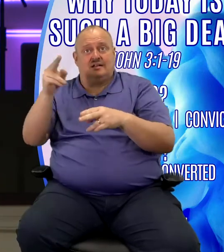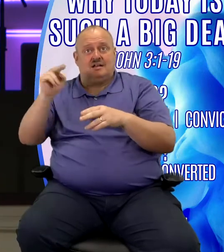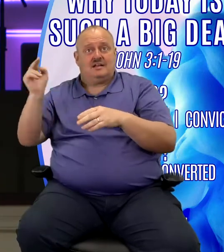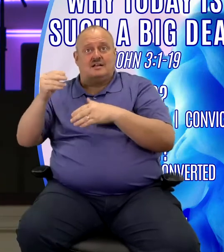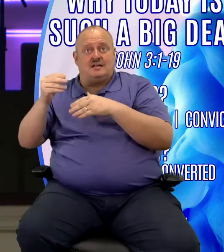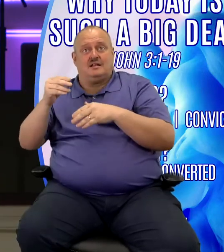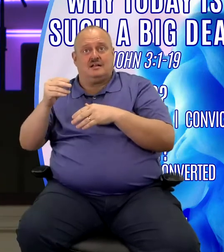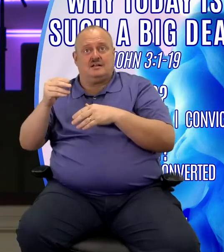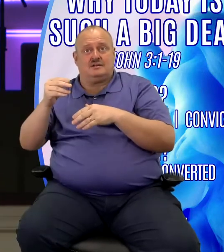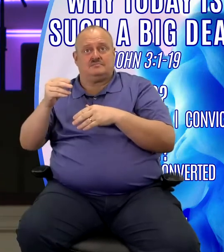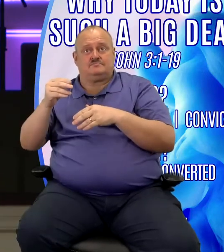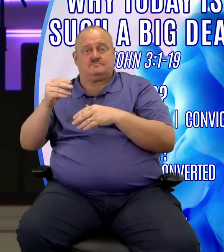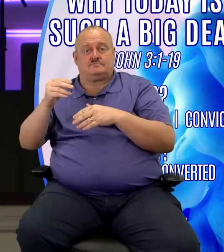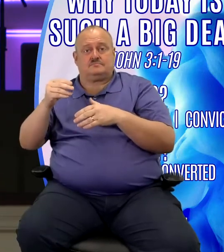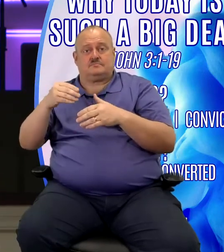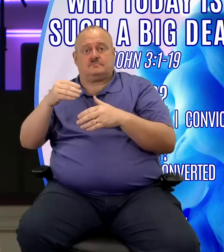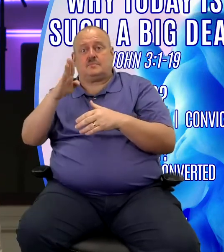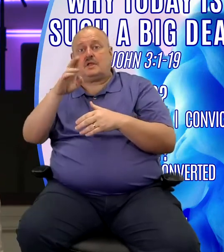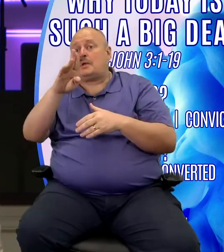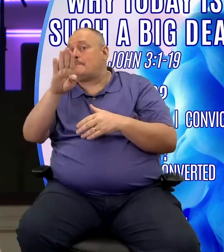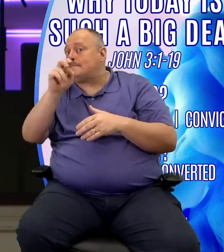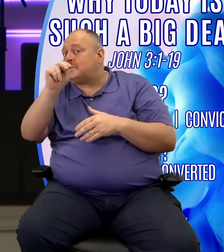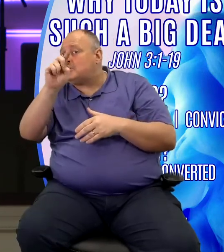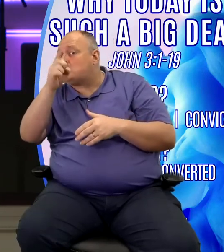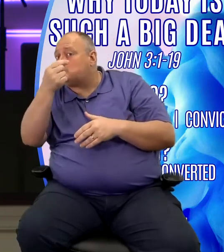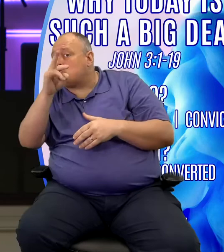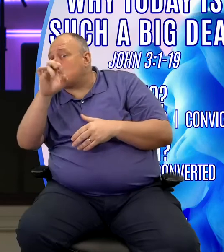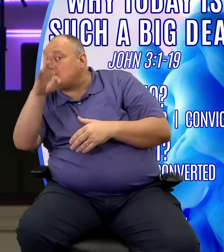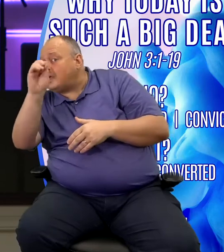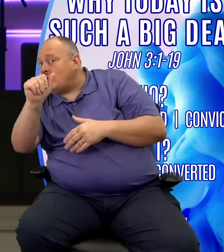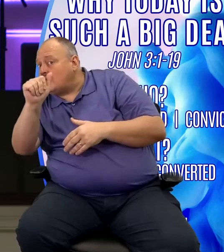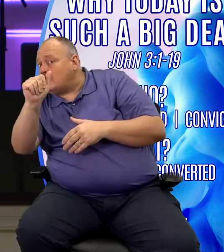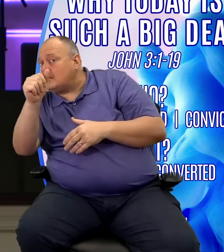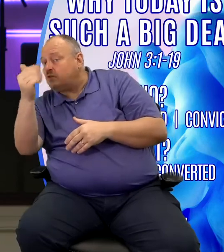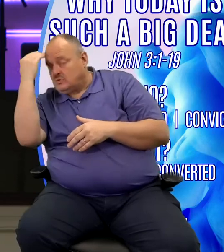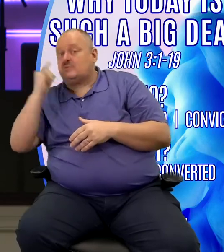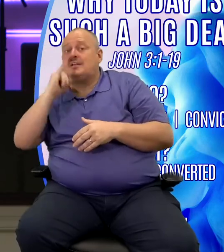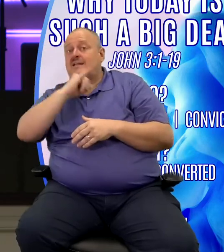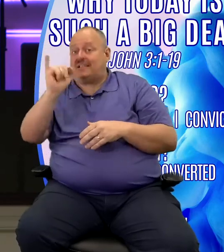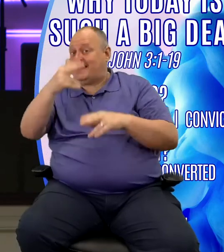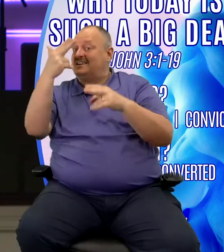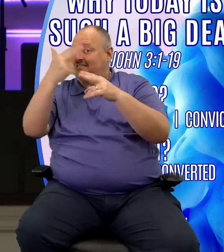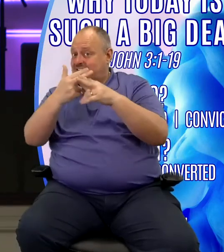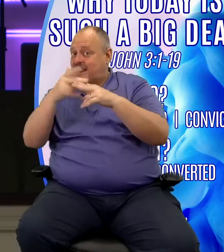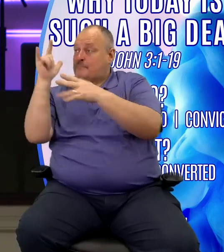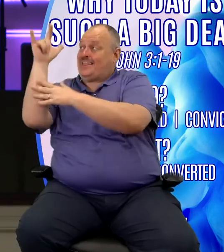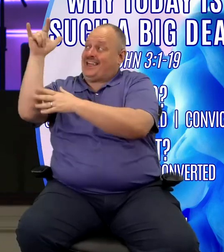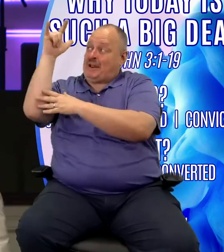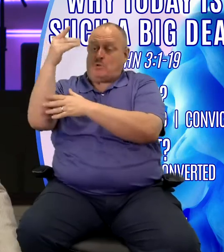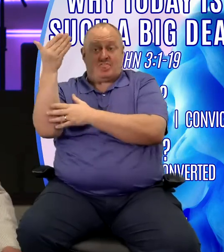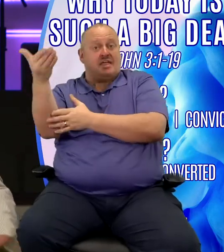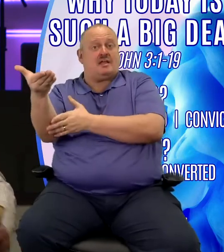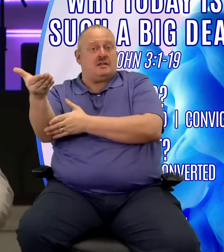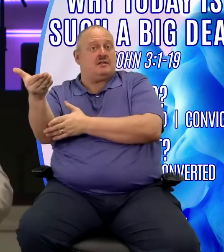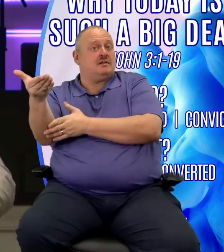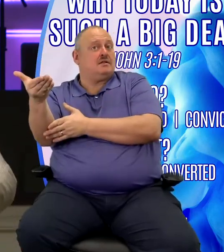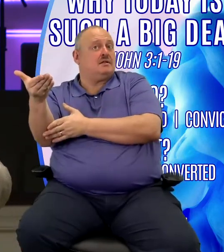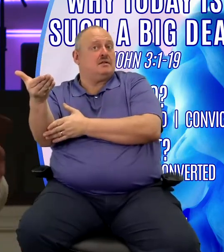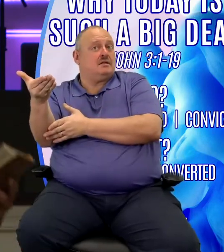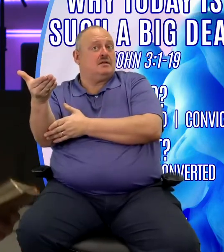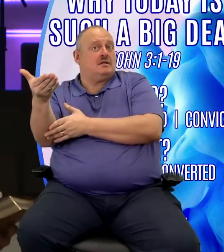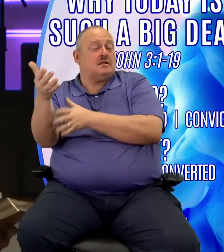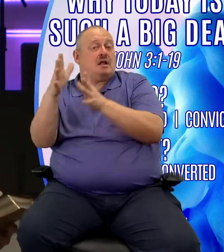ben Gurion. That's right, for those of you who've been to the nation of Israel, that's actually the name of the airport over there. And so therefore, there's